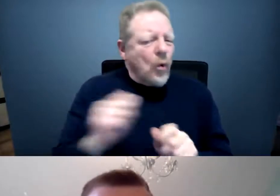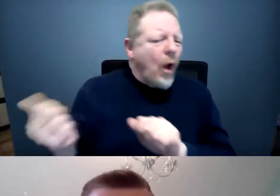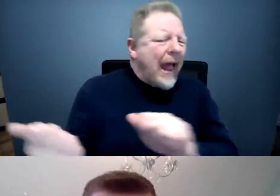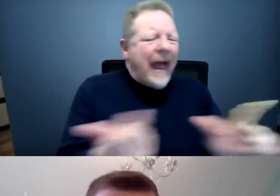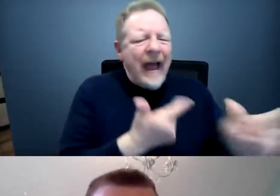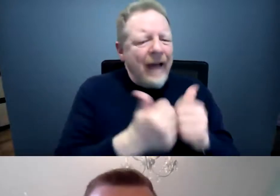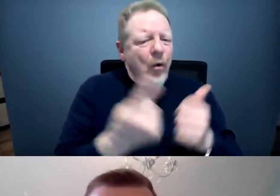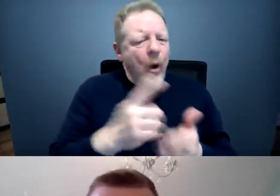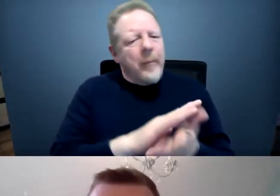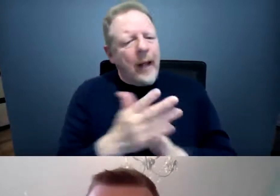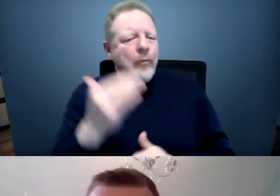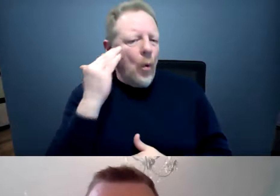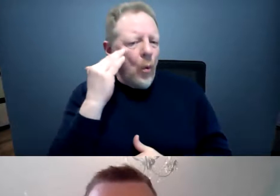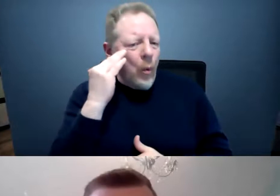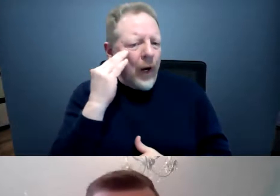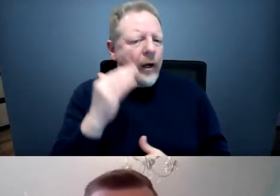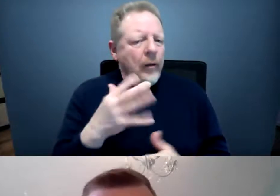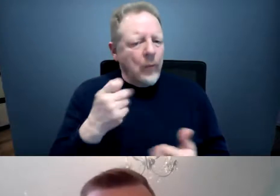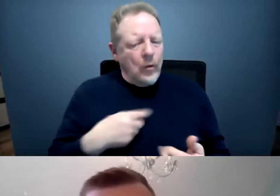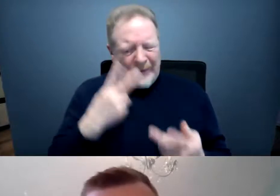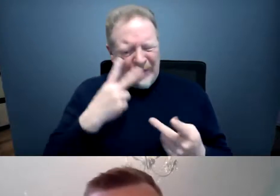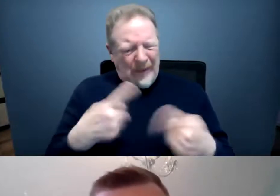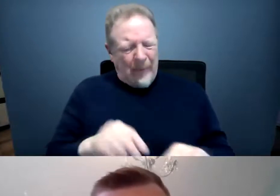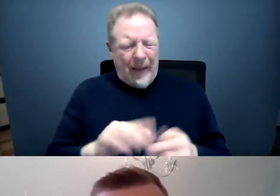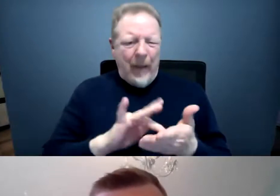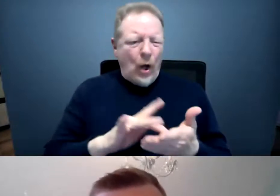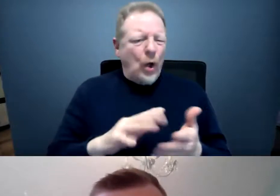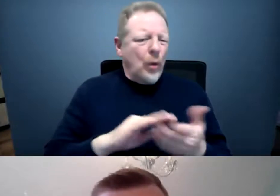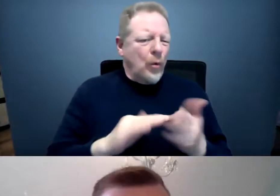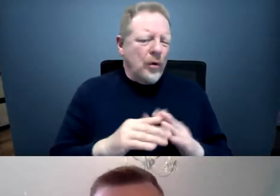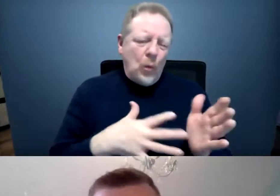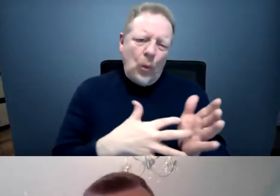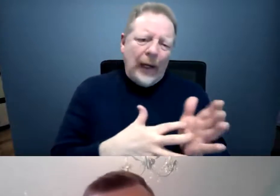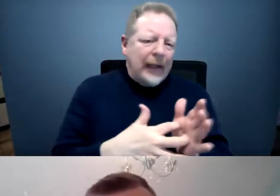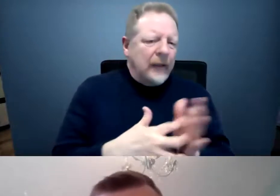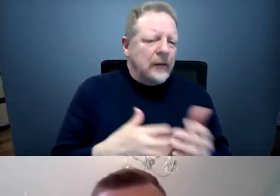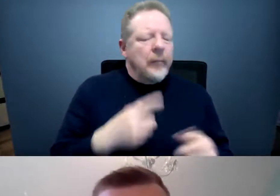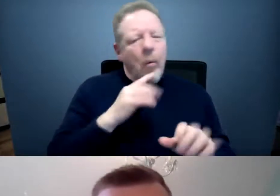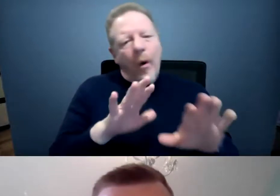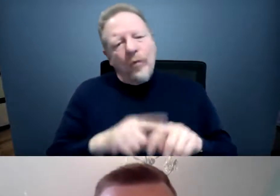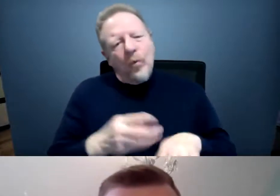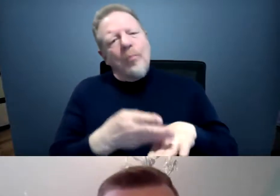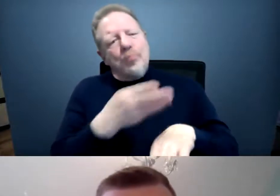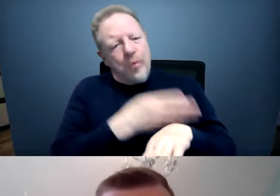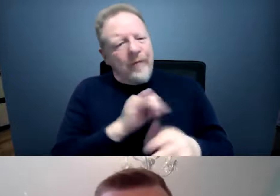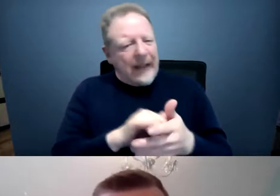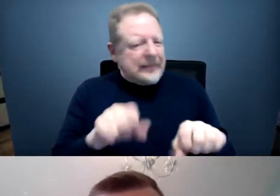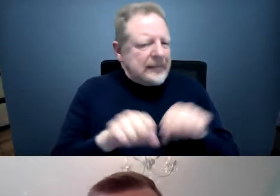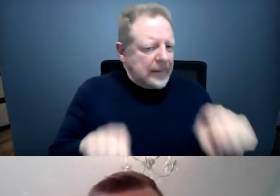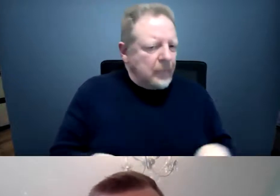Parallel and tangent to what's happening with the medical community. I think that would just be a wonderful thing. Yeah, well, it would be